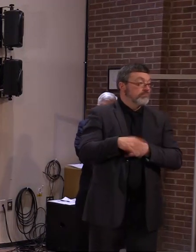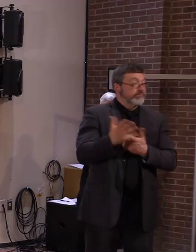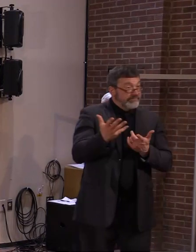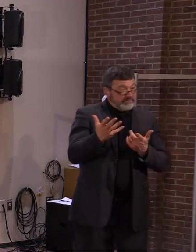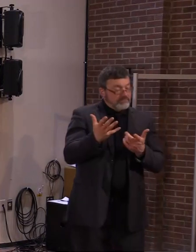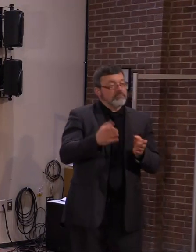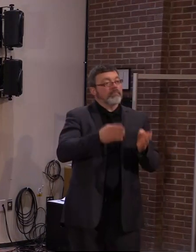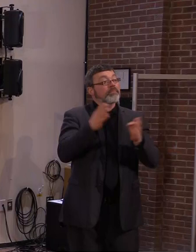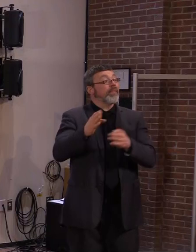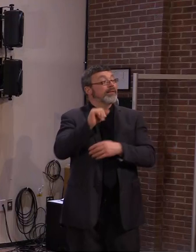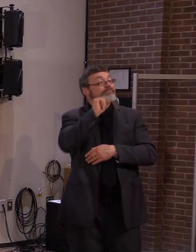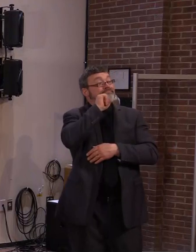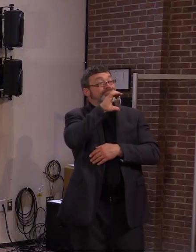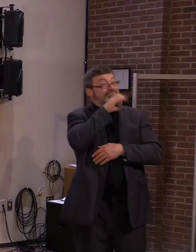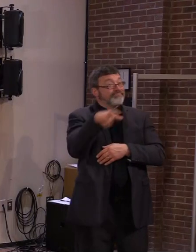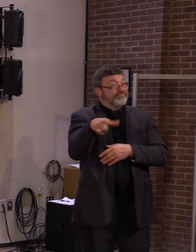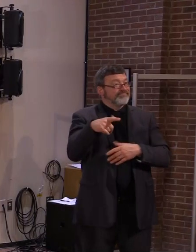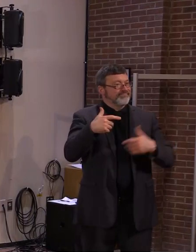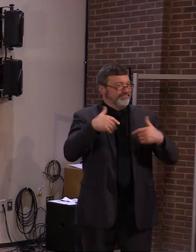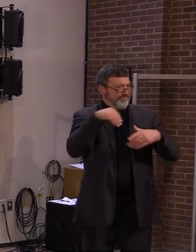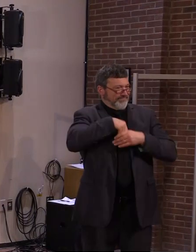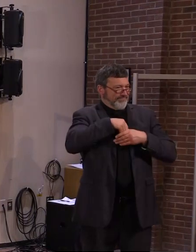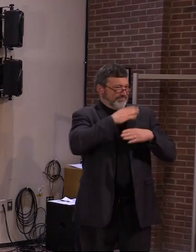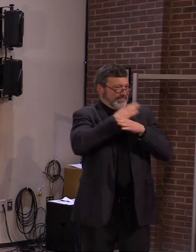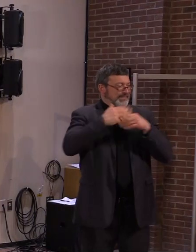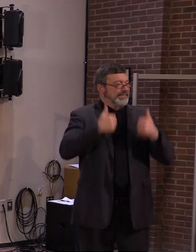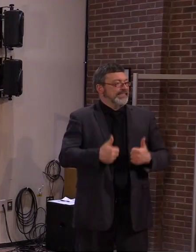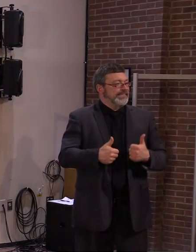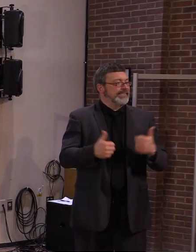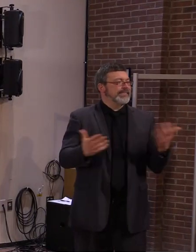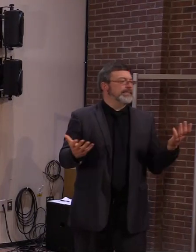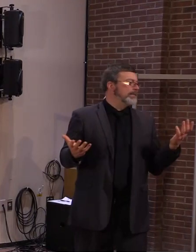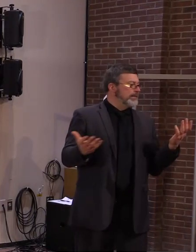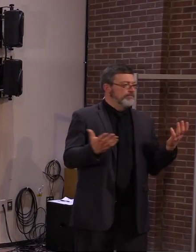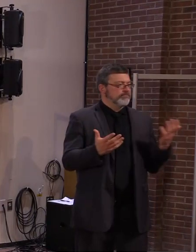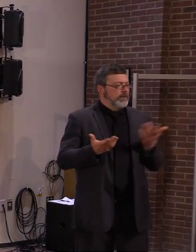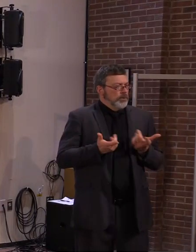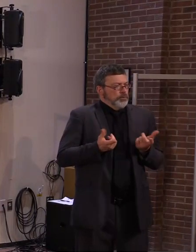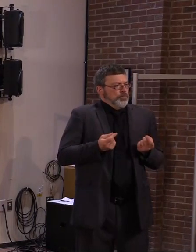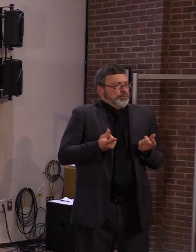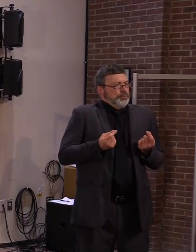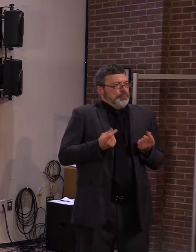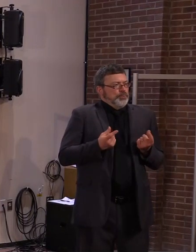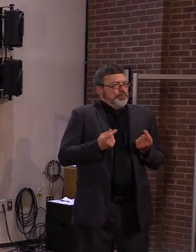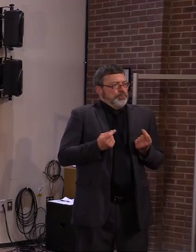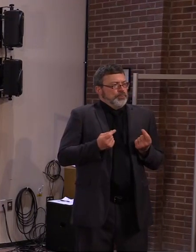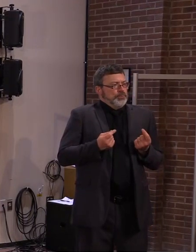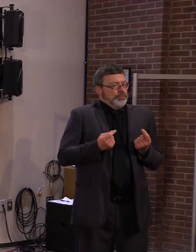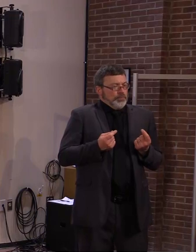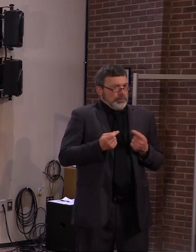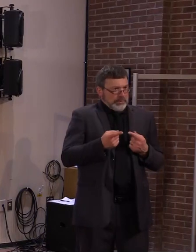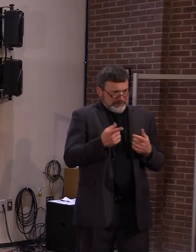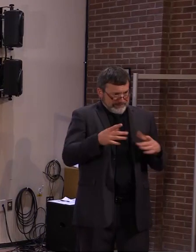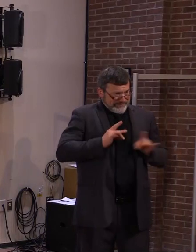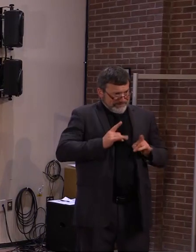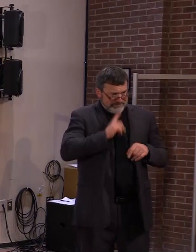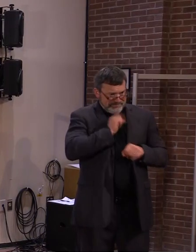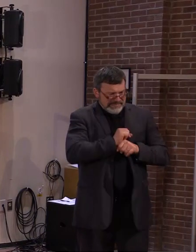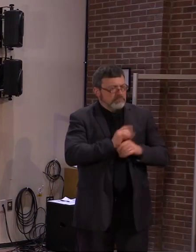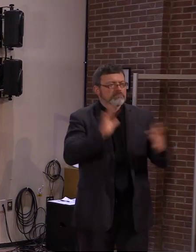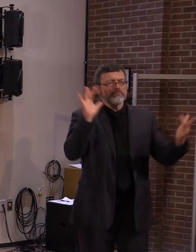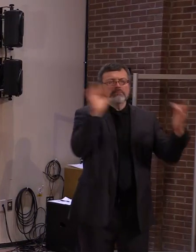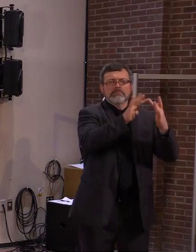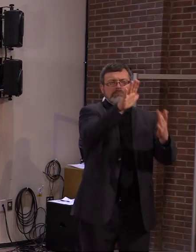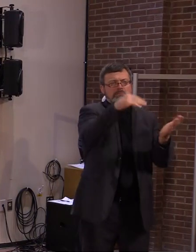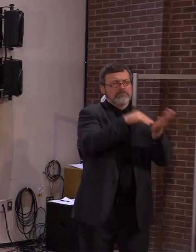you can do this by reaching out to your healthcare provider as soon as you get a positive test. Don't